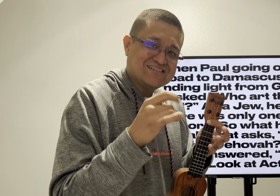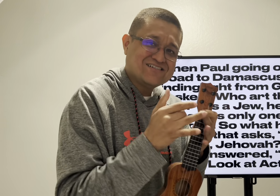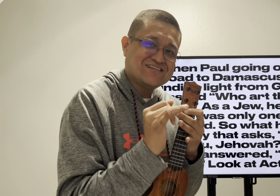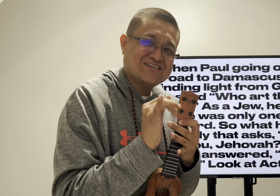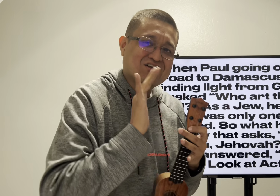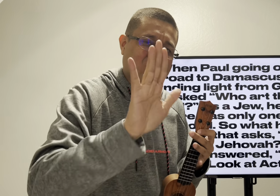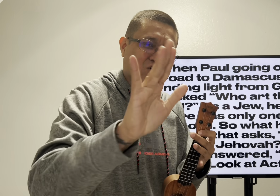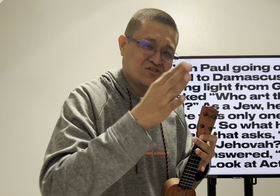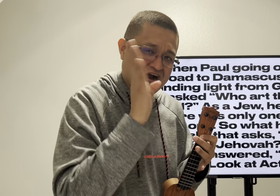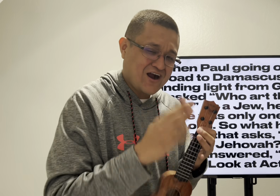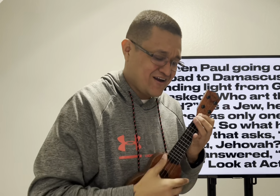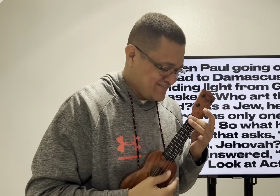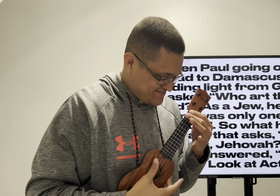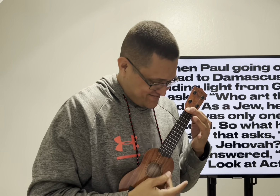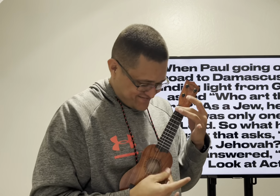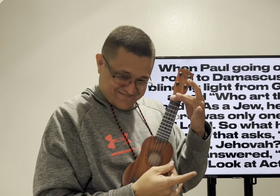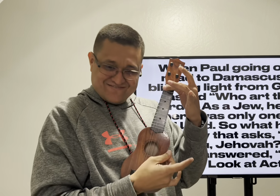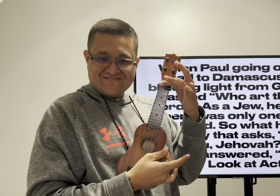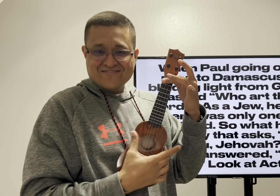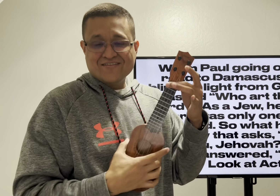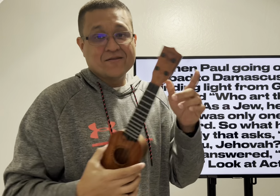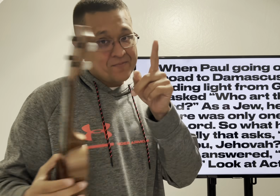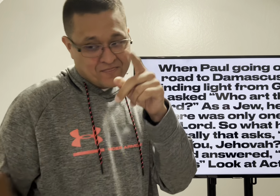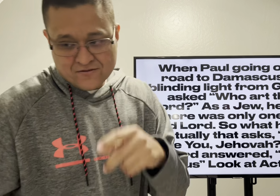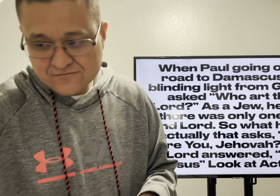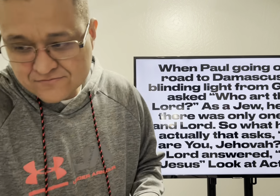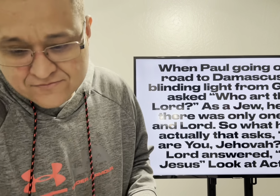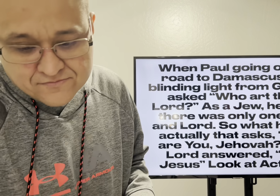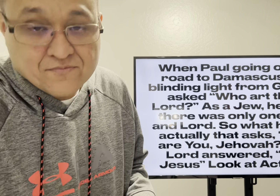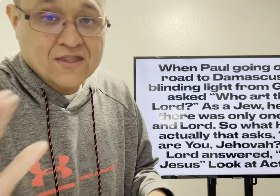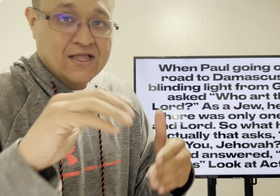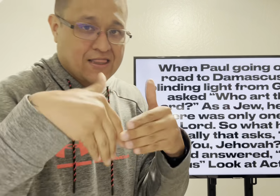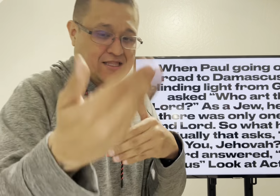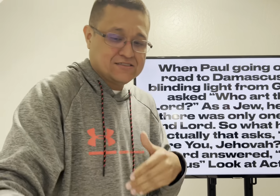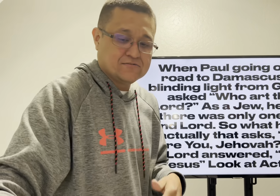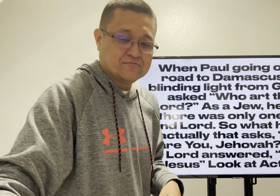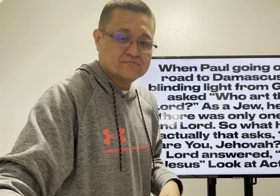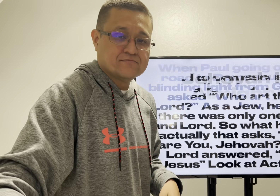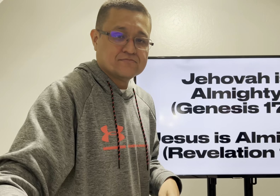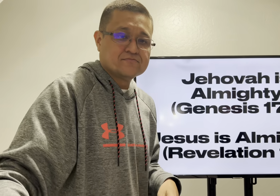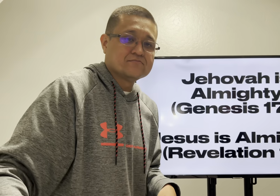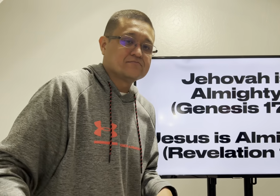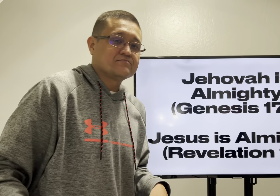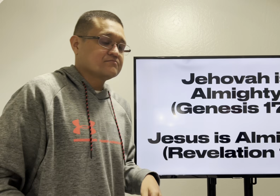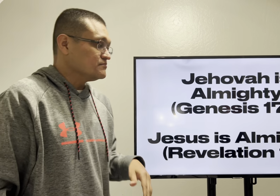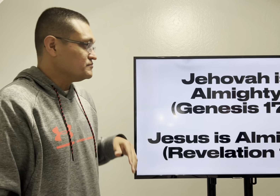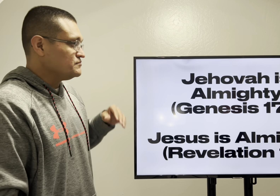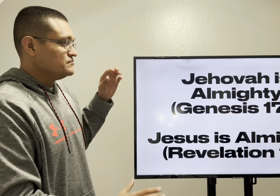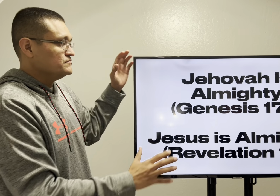Amen. He is my God. Amen. Okay, let's go to the next.